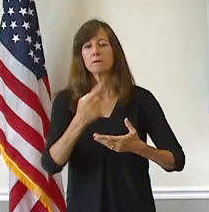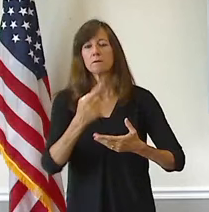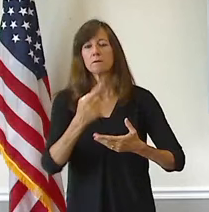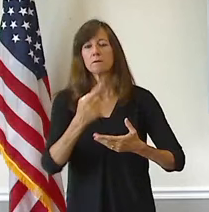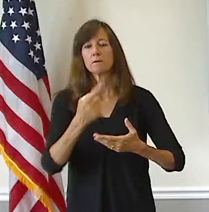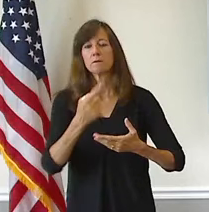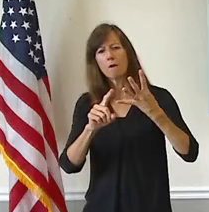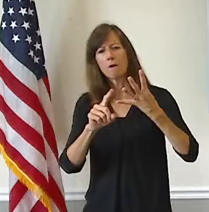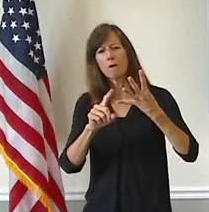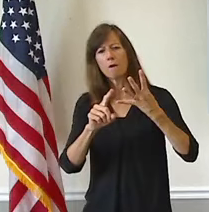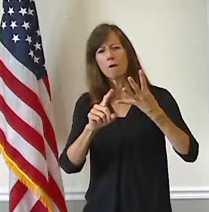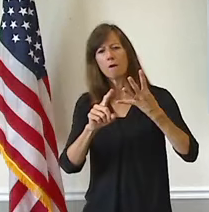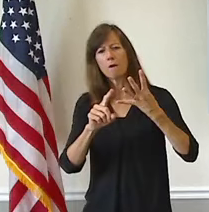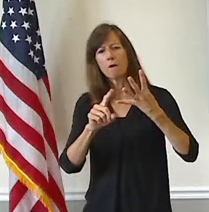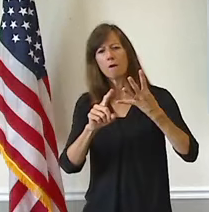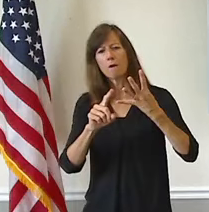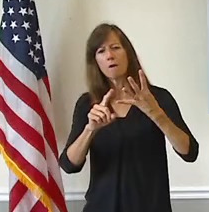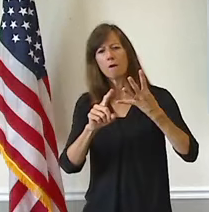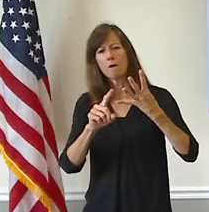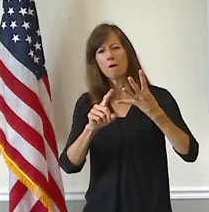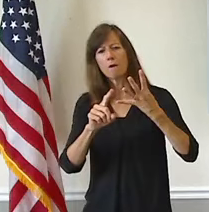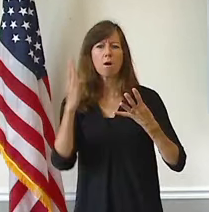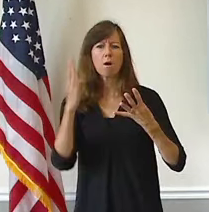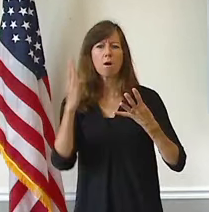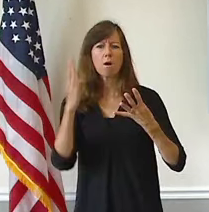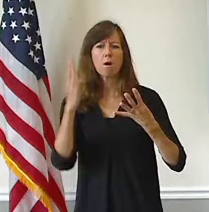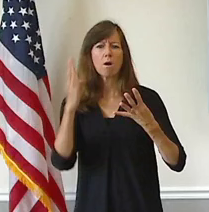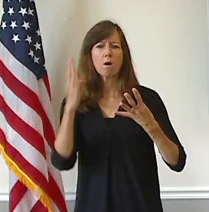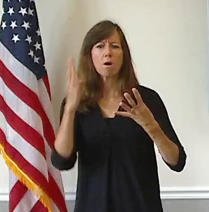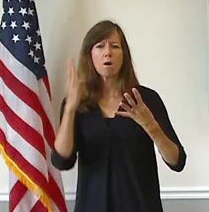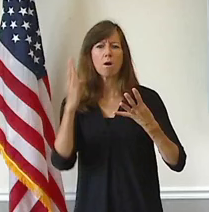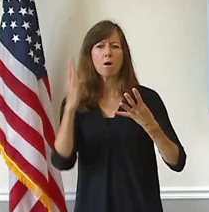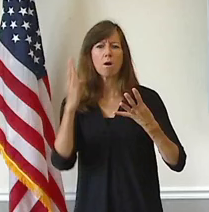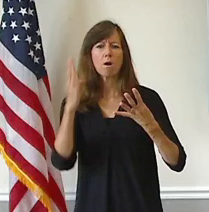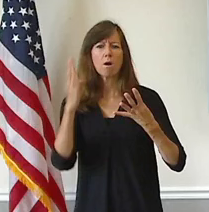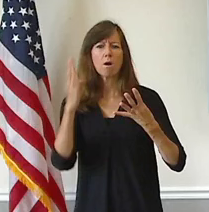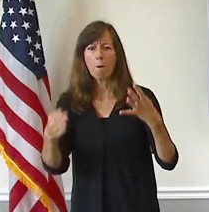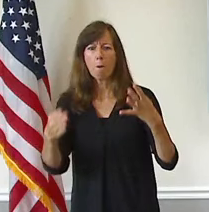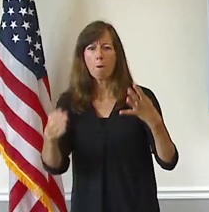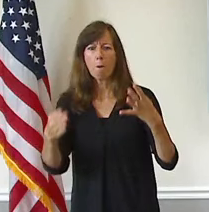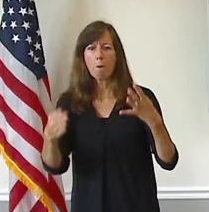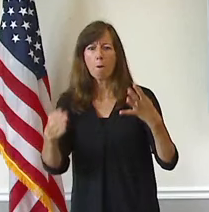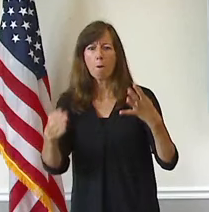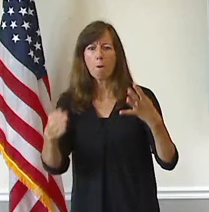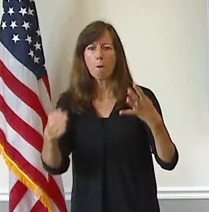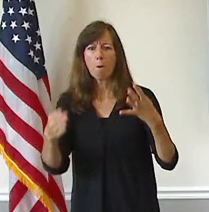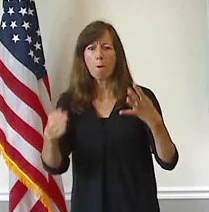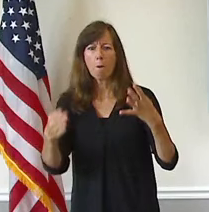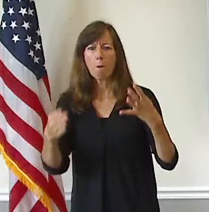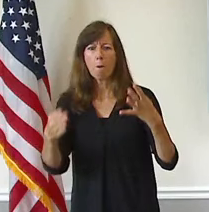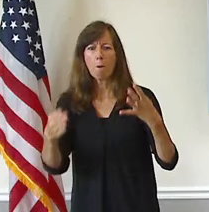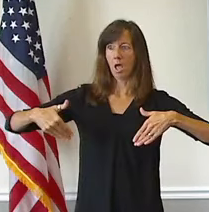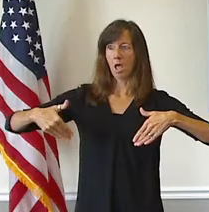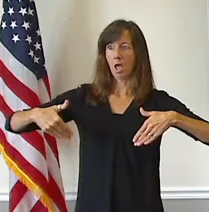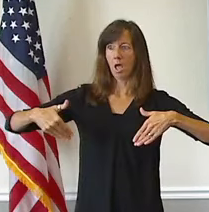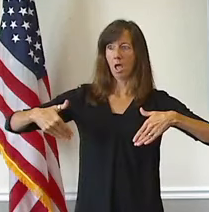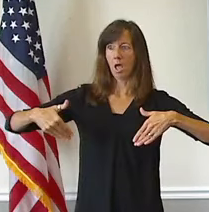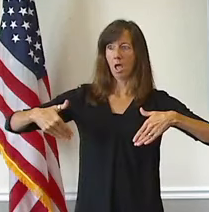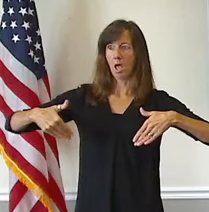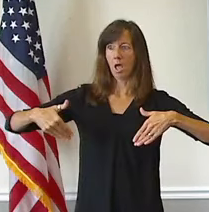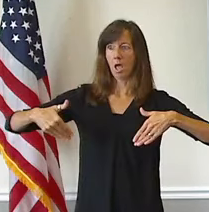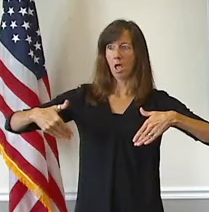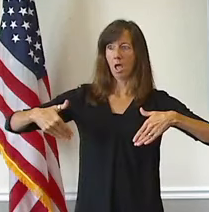into. And still have gotten no direction on what they should expect next, and that is really moving towards crisis